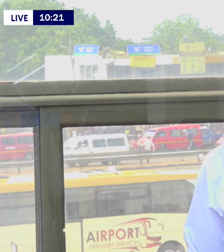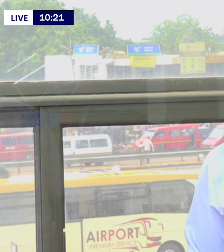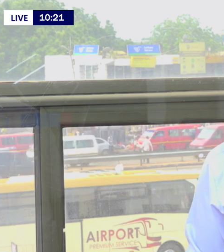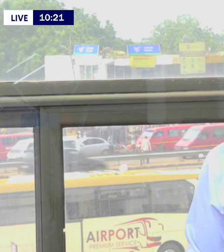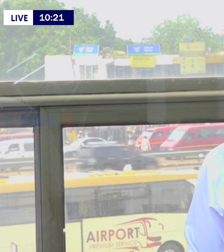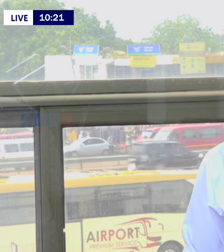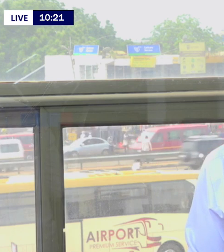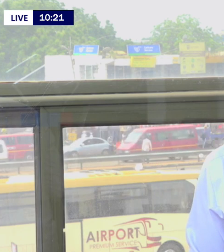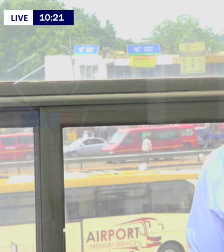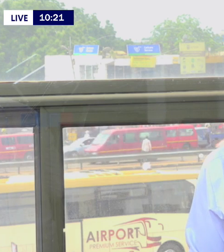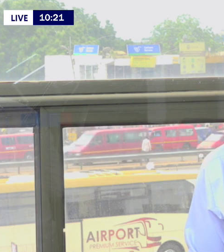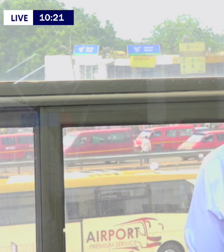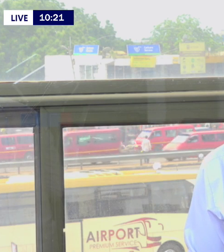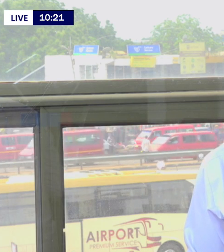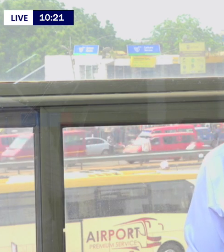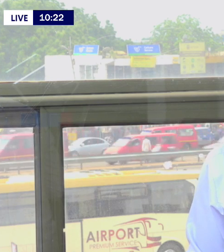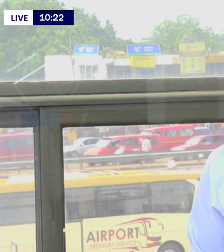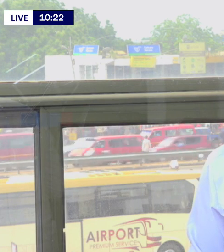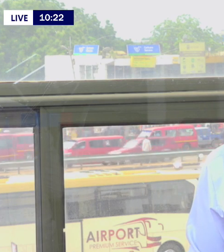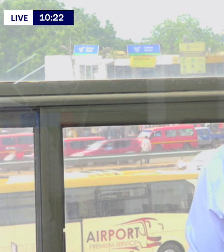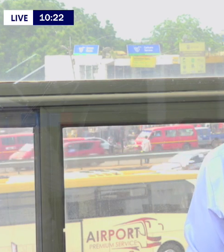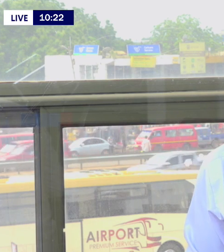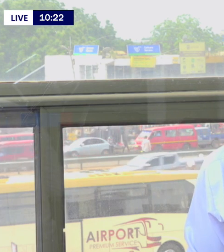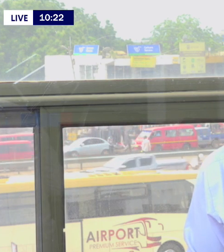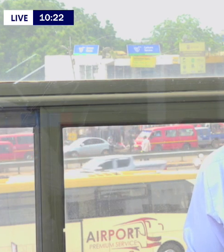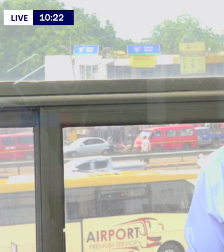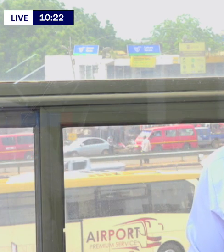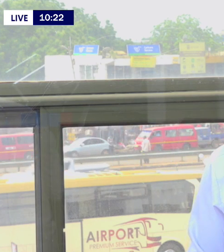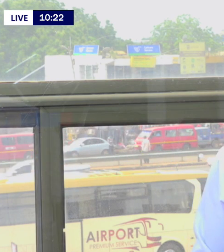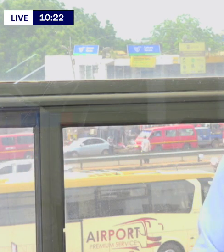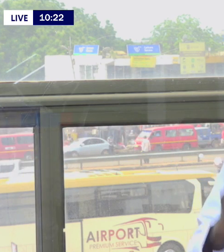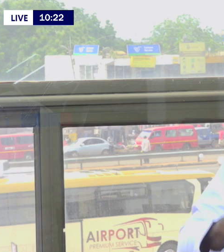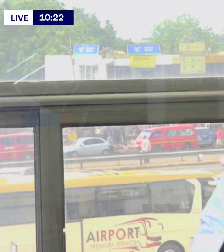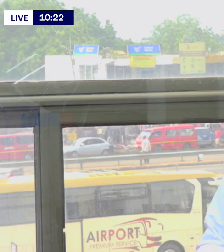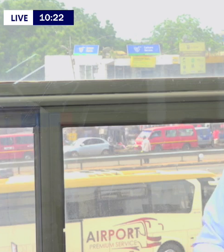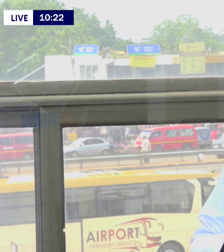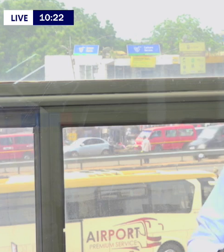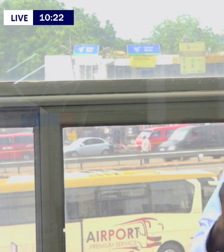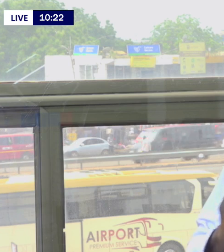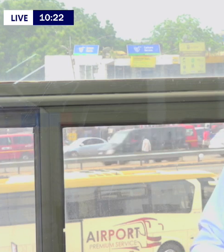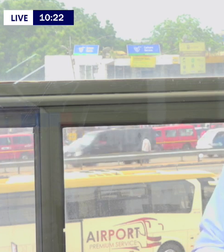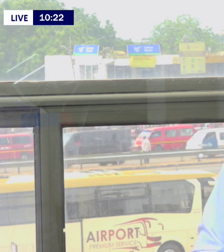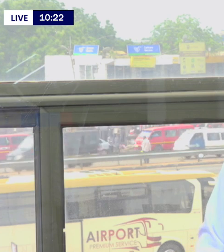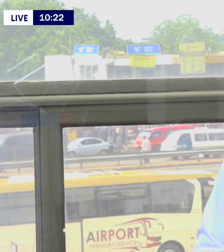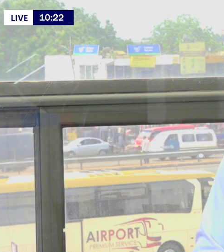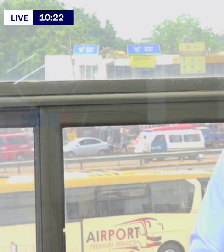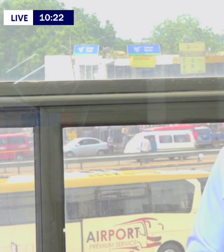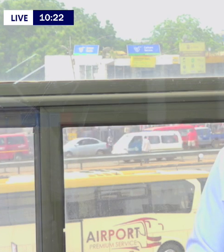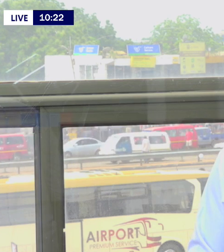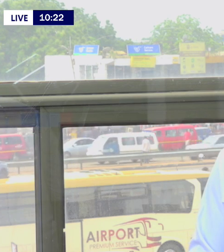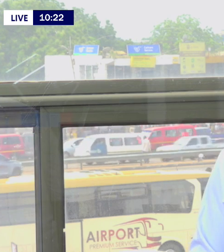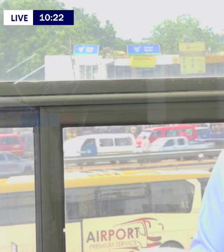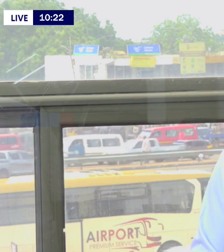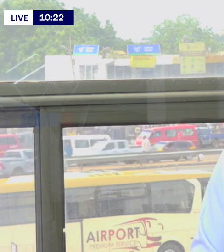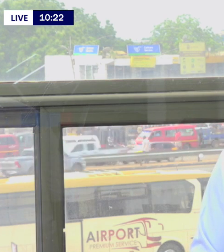15.3 or 15.4 million voters were registered. So. Register now because Nipa is voting here about